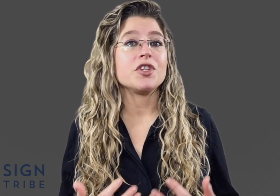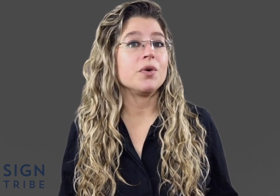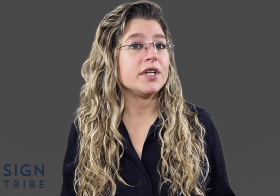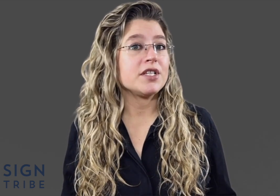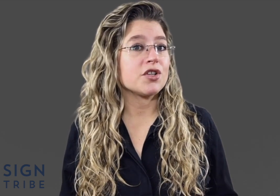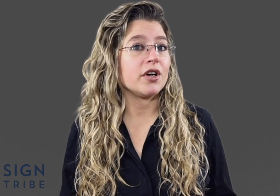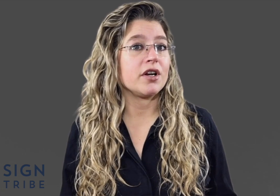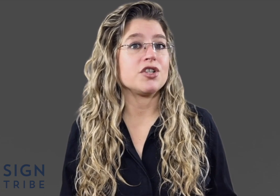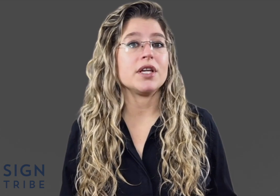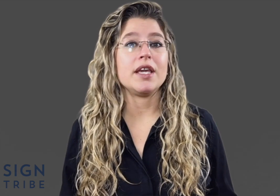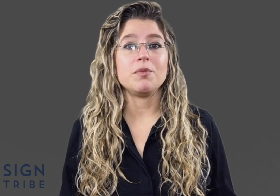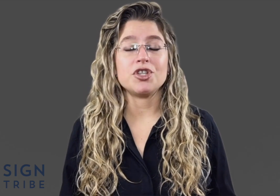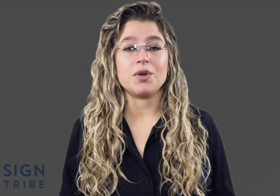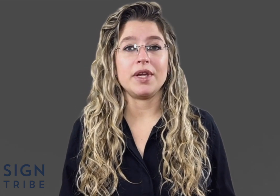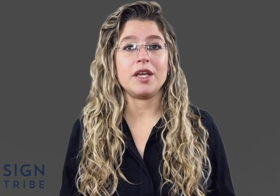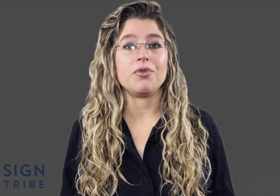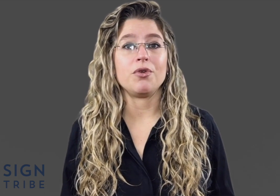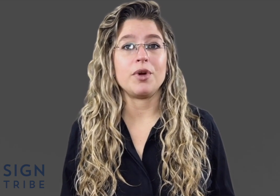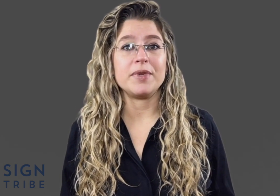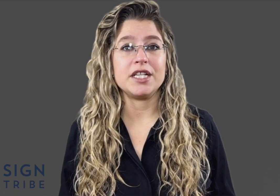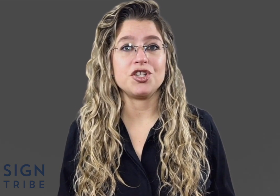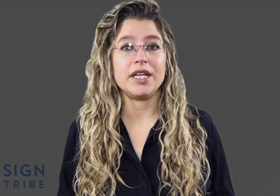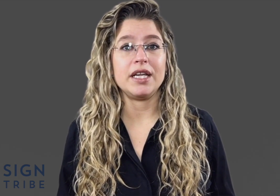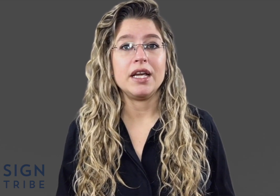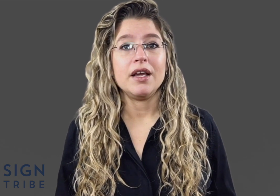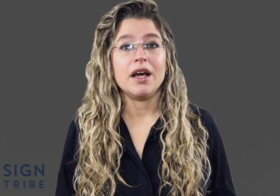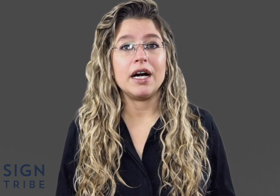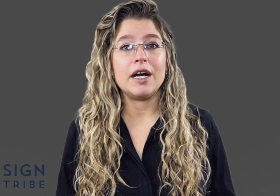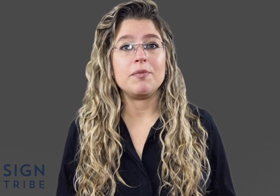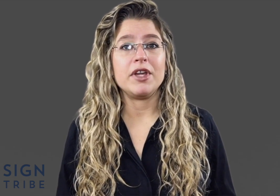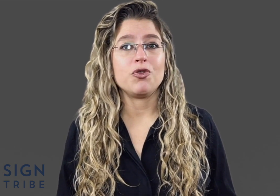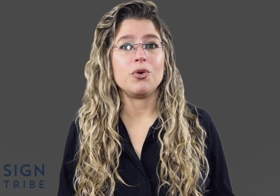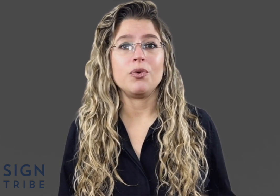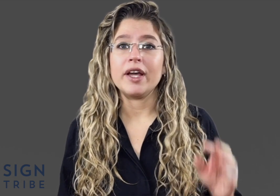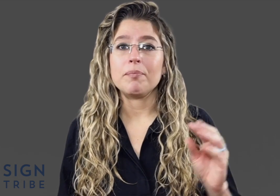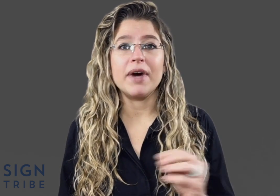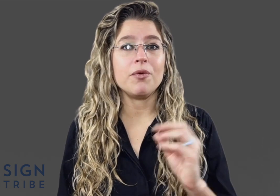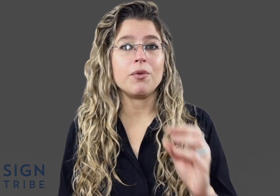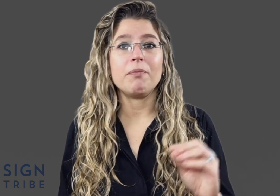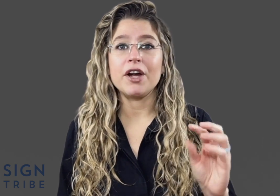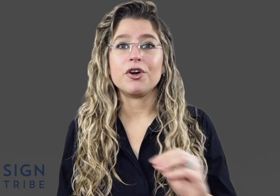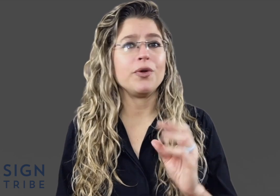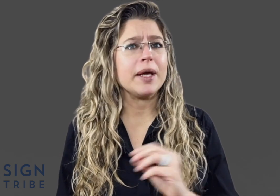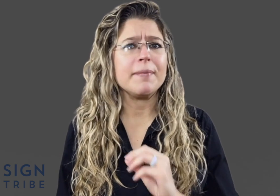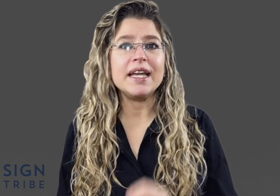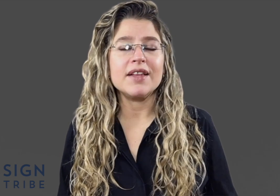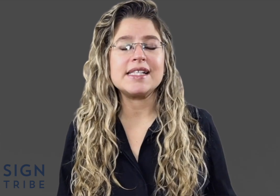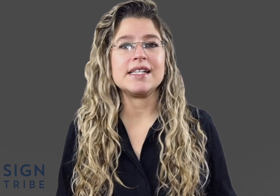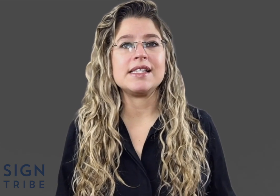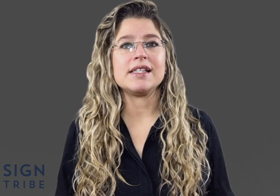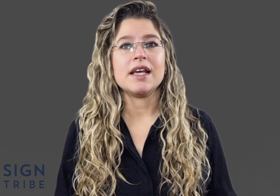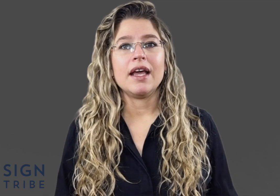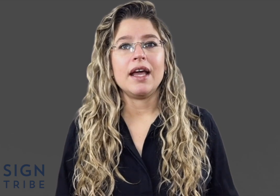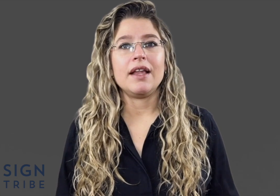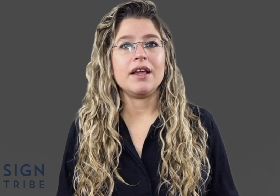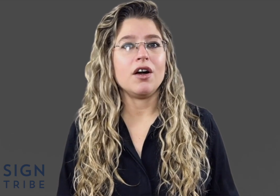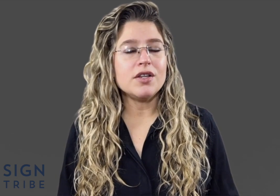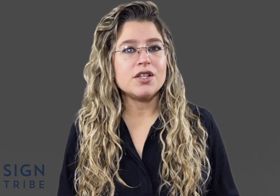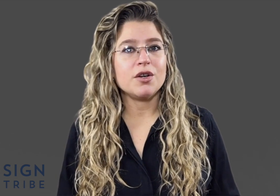get discouraged. Keep showing them through repetition, and through like micro, like mini lessons. And then also